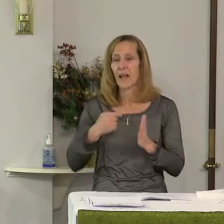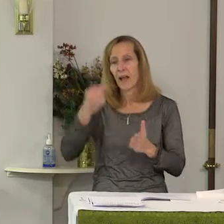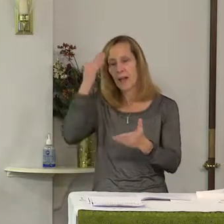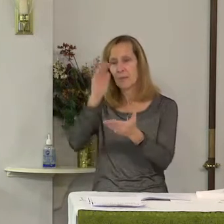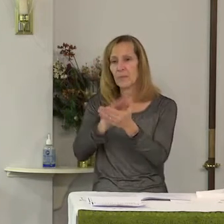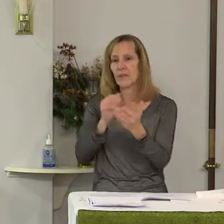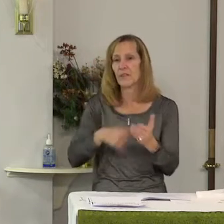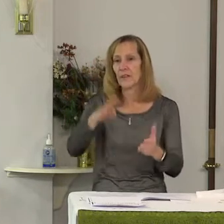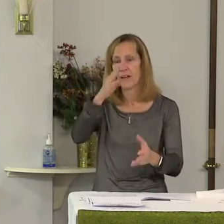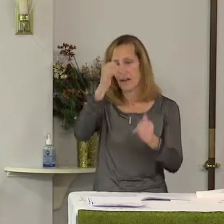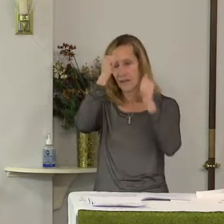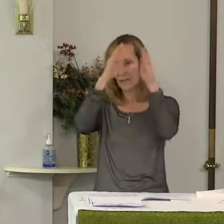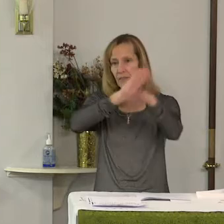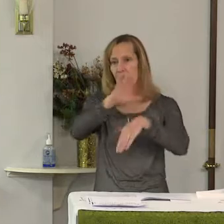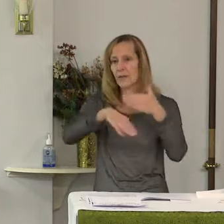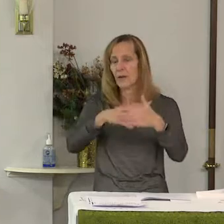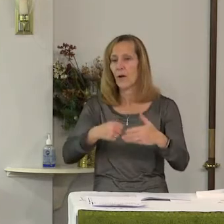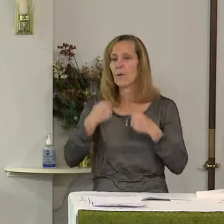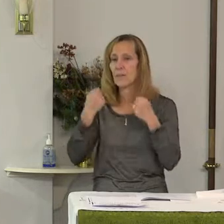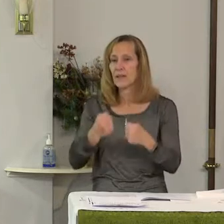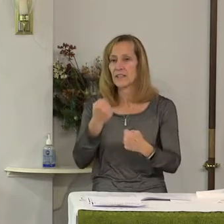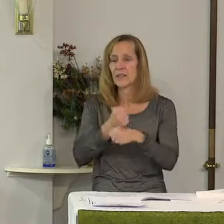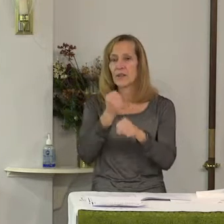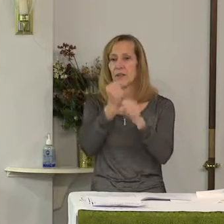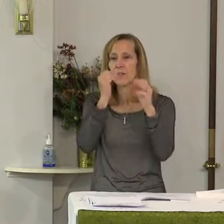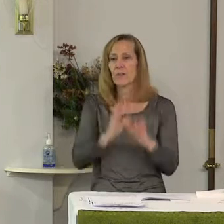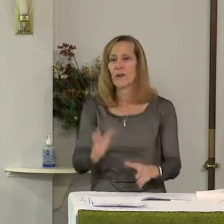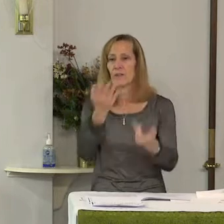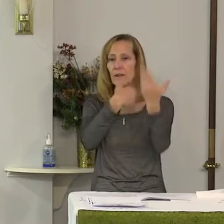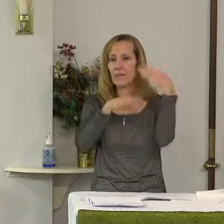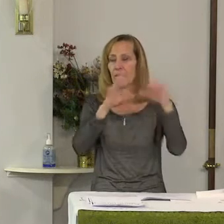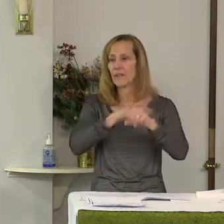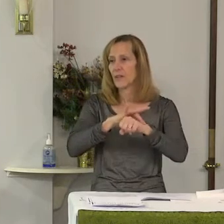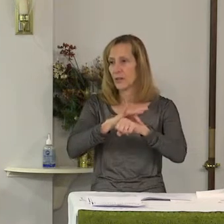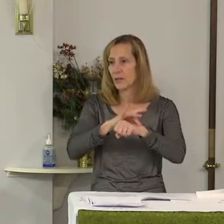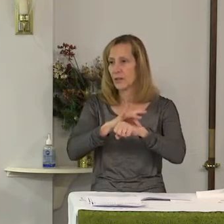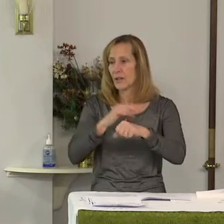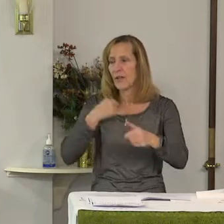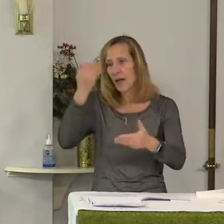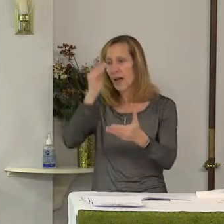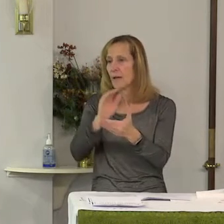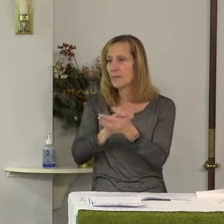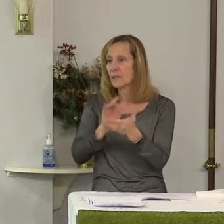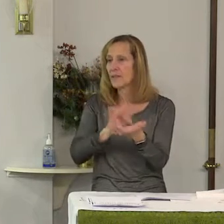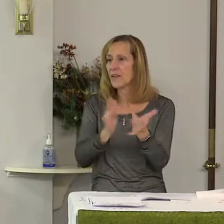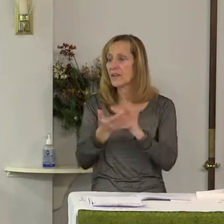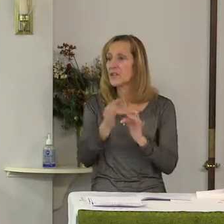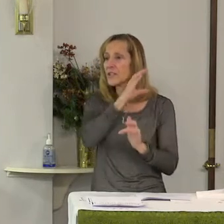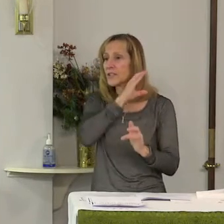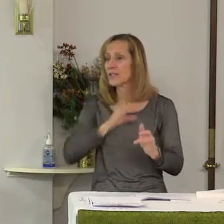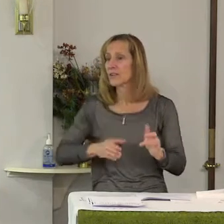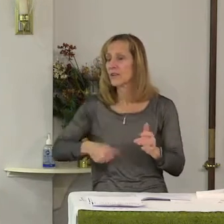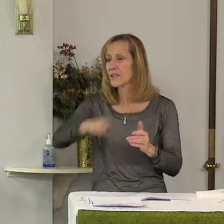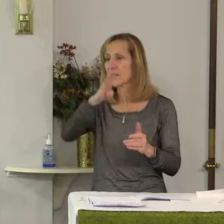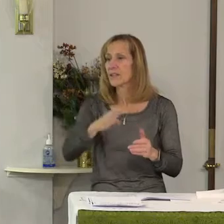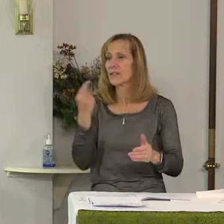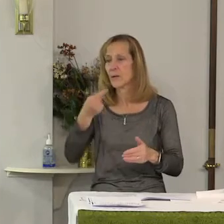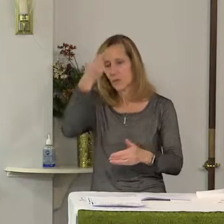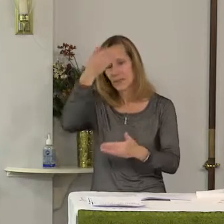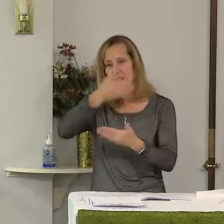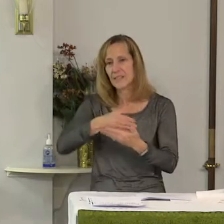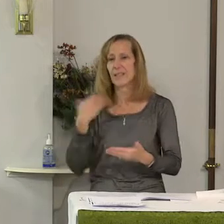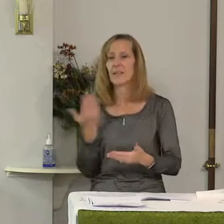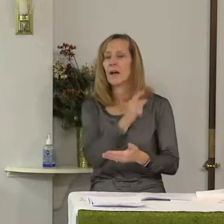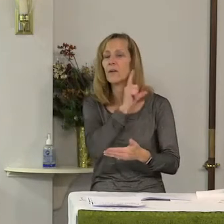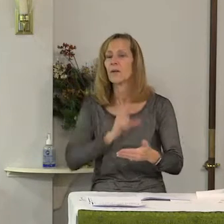I believe in God, the Father Almighty, creator of heaven and earth. I believe in Jesus Christ, God's only Son,